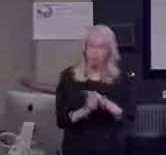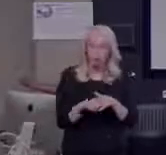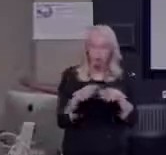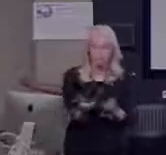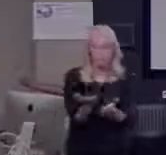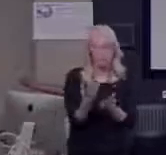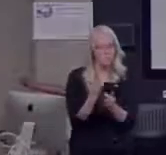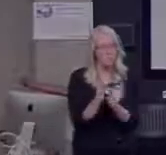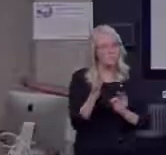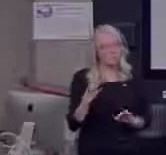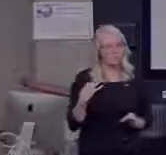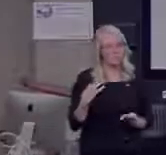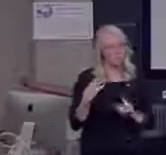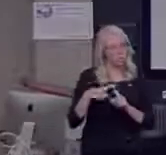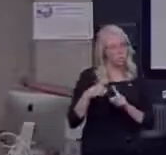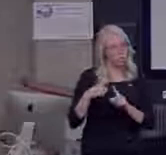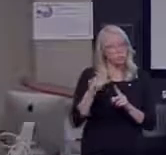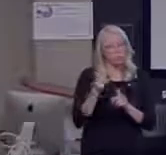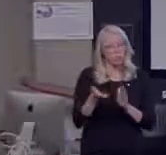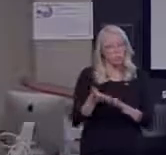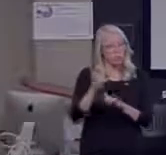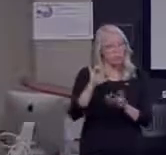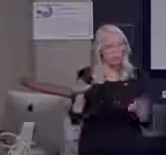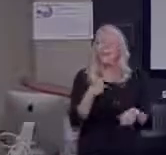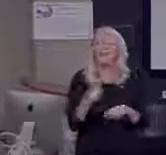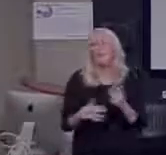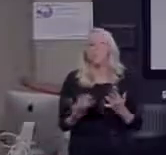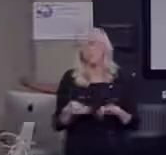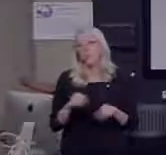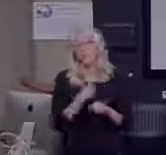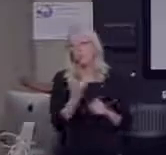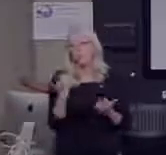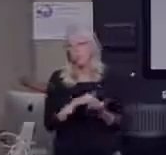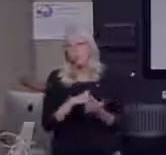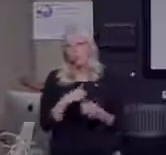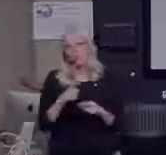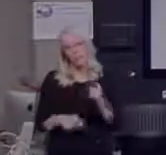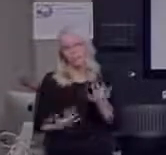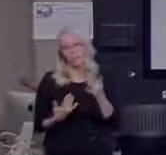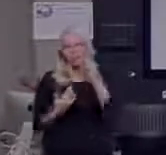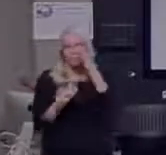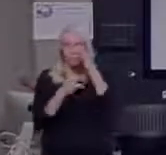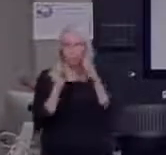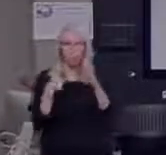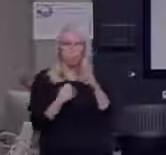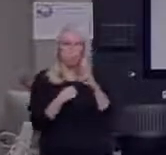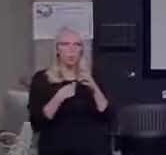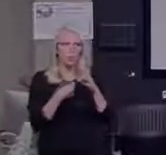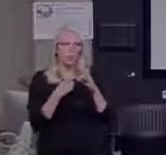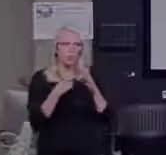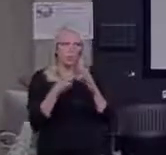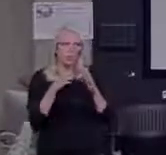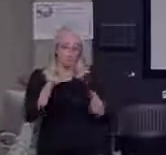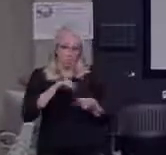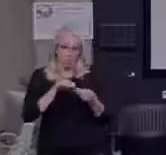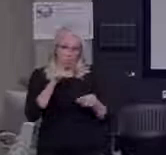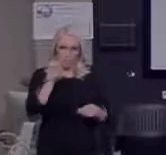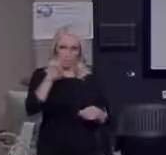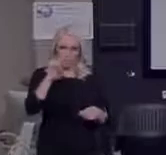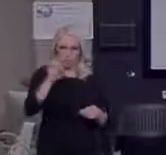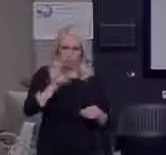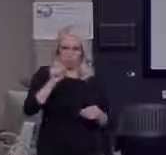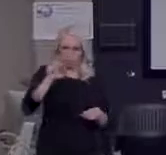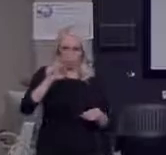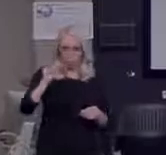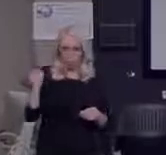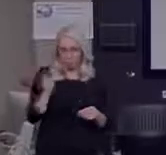activities. I can't wait to do this again. I know. And a reach of 10.2 million, that was before the New York